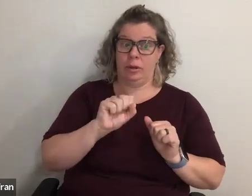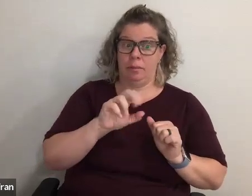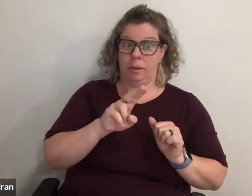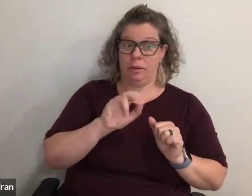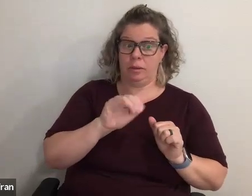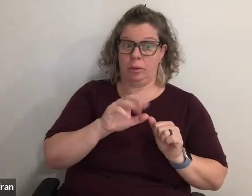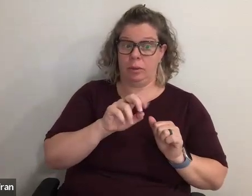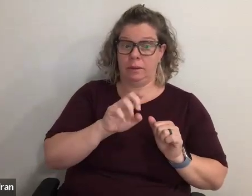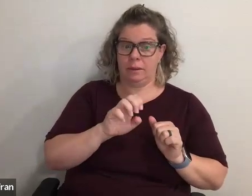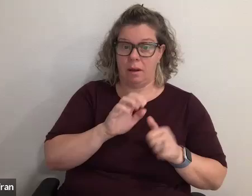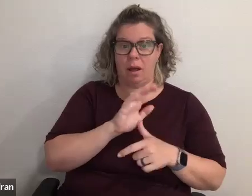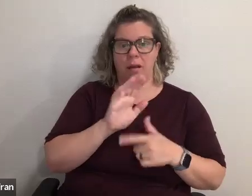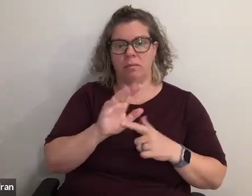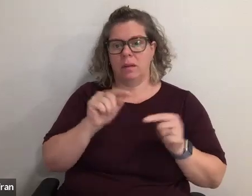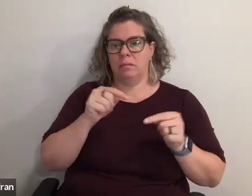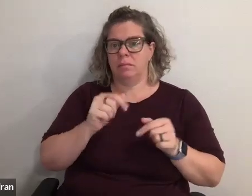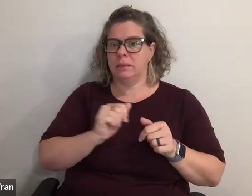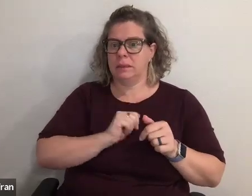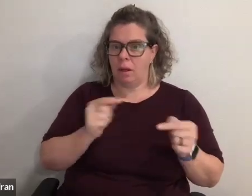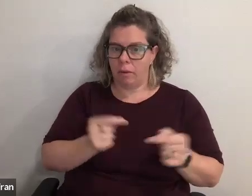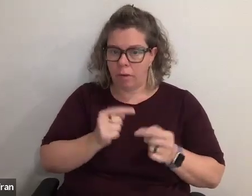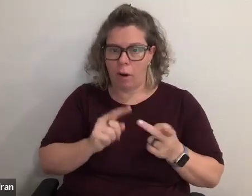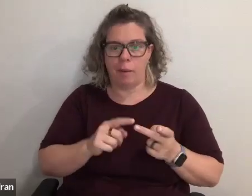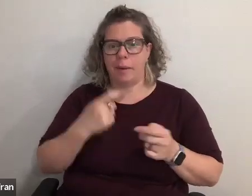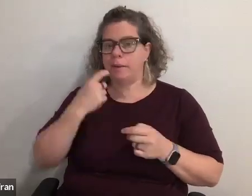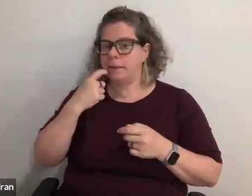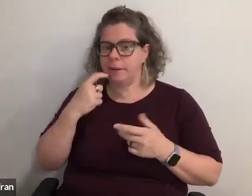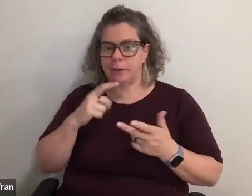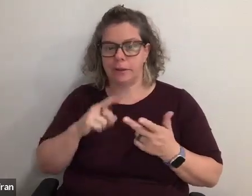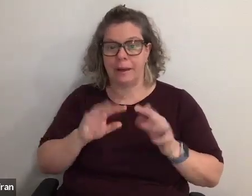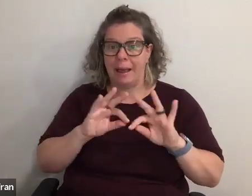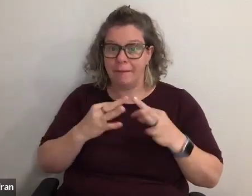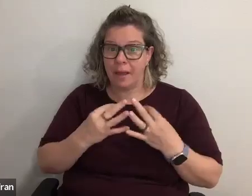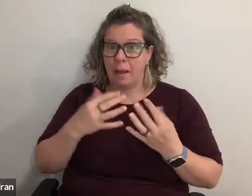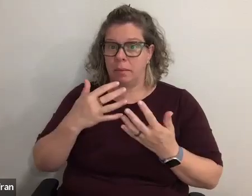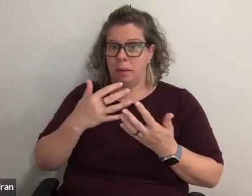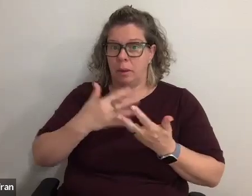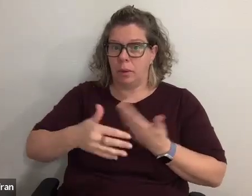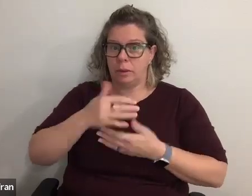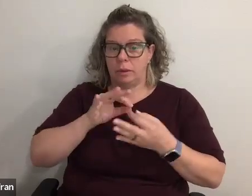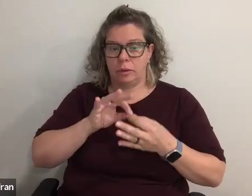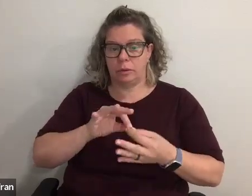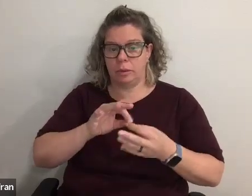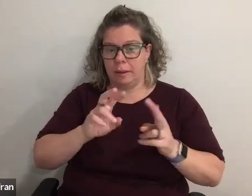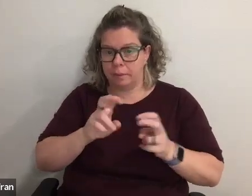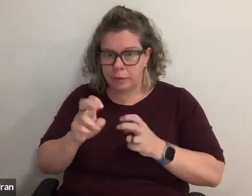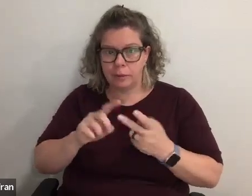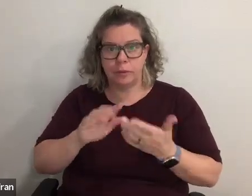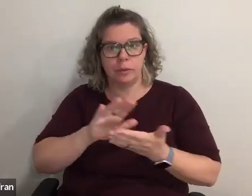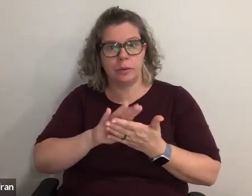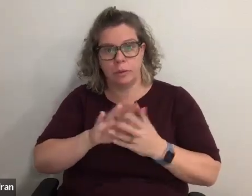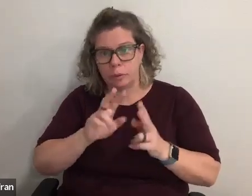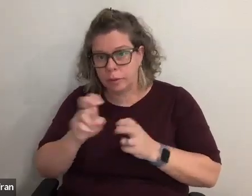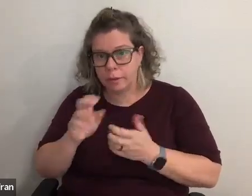but it could be mental health concerns or substance use and addiction, family or social relationship issues, school issues,